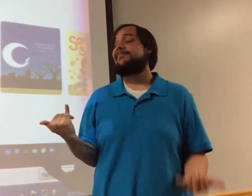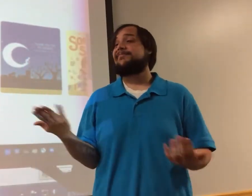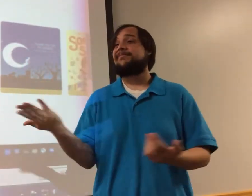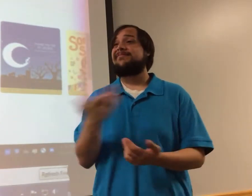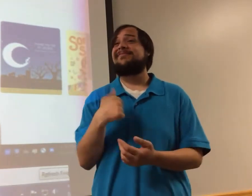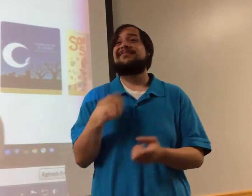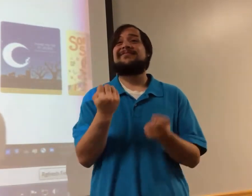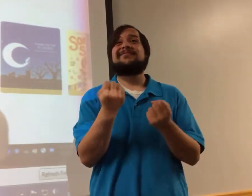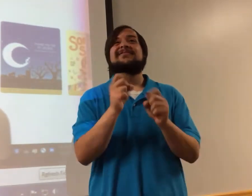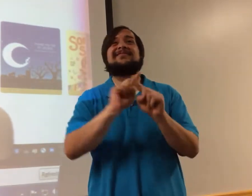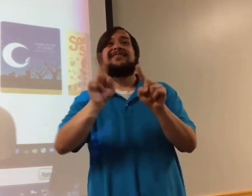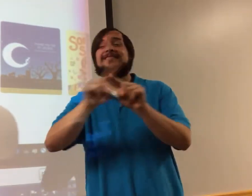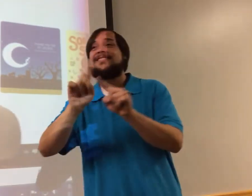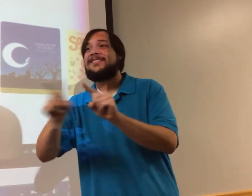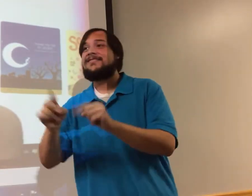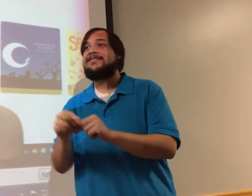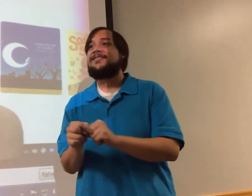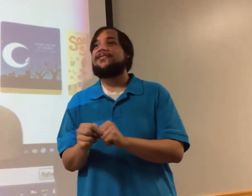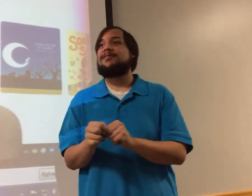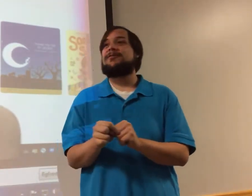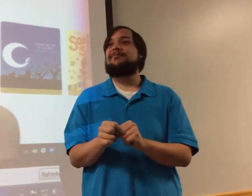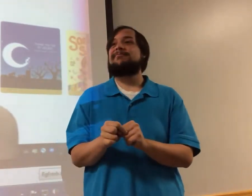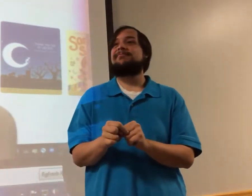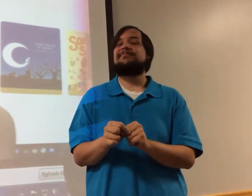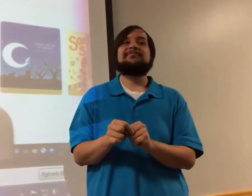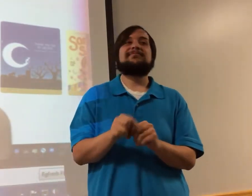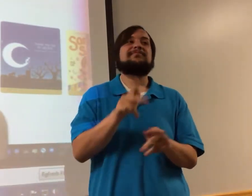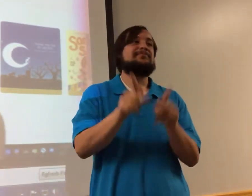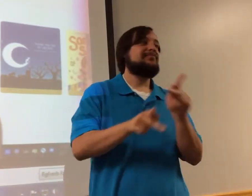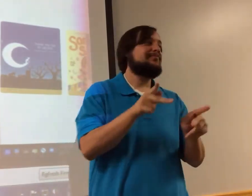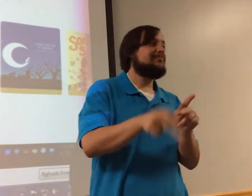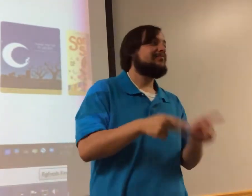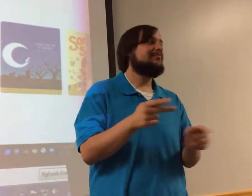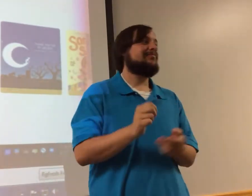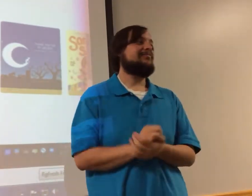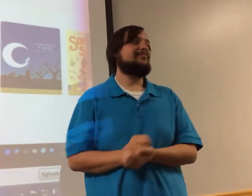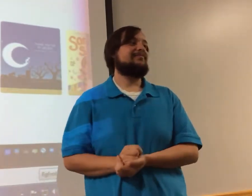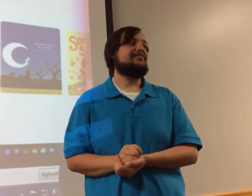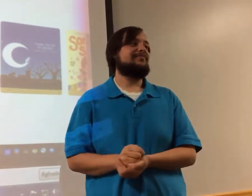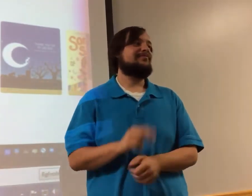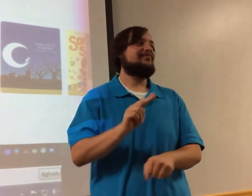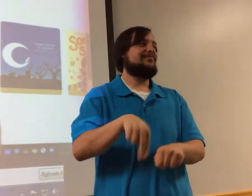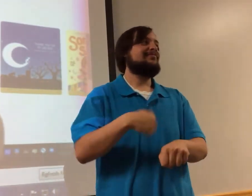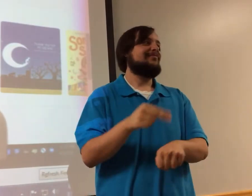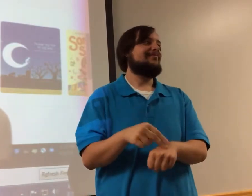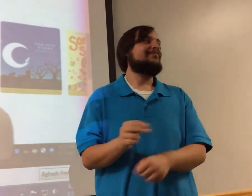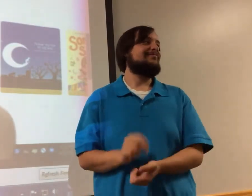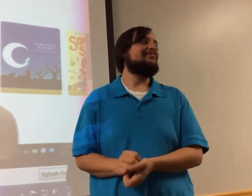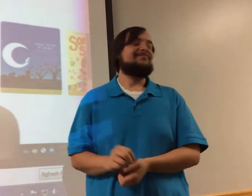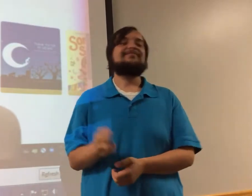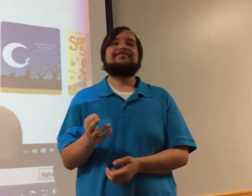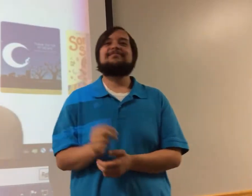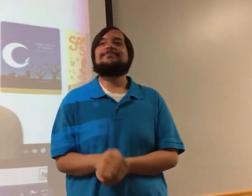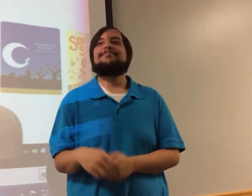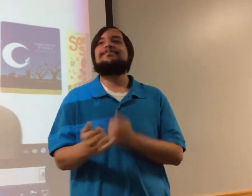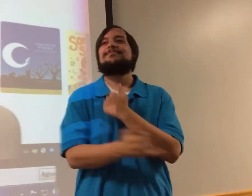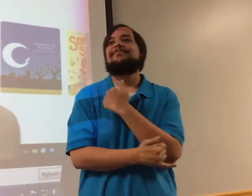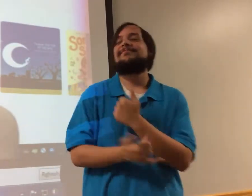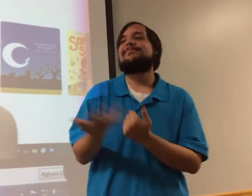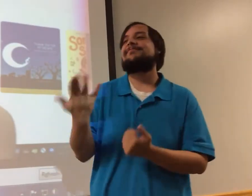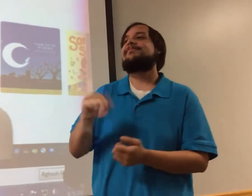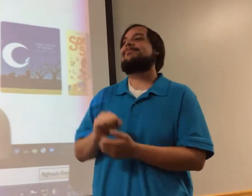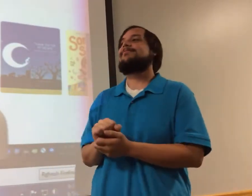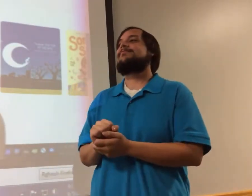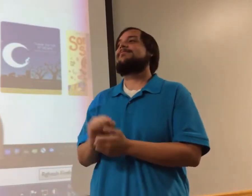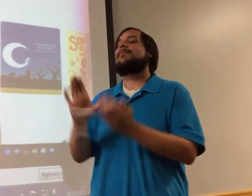we have so many nationalities, I'm sure that is a lot of it. But again, because of cultures, some